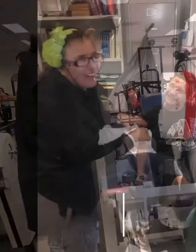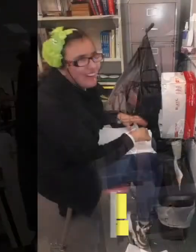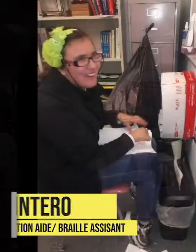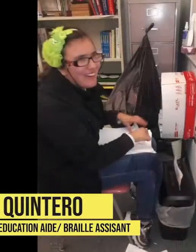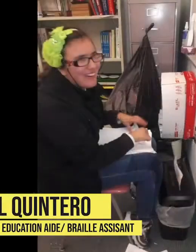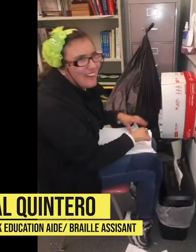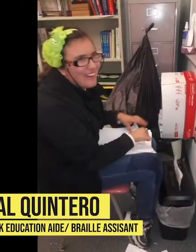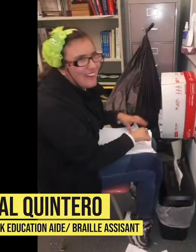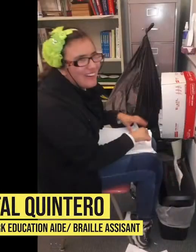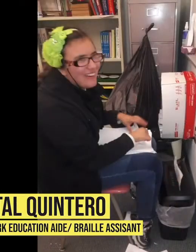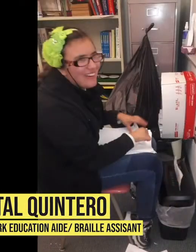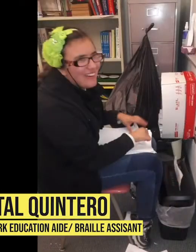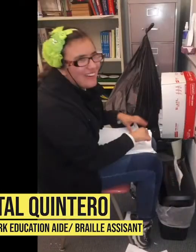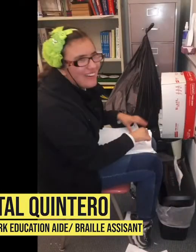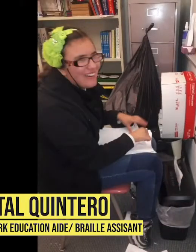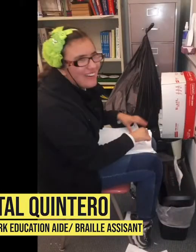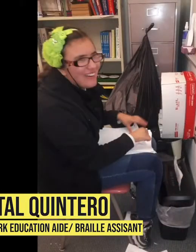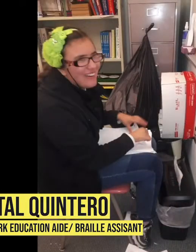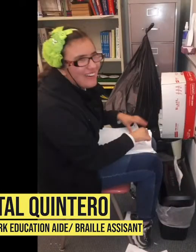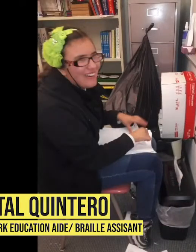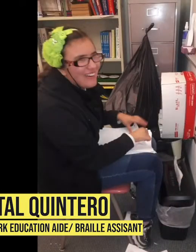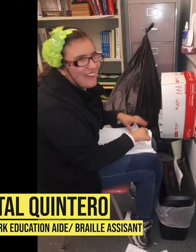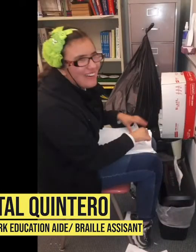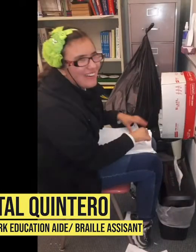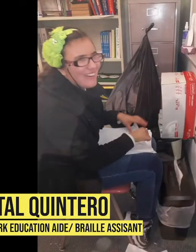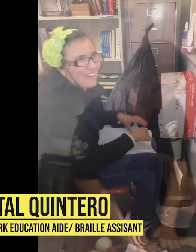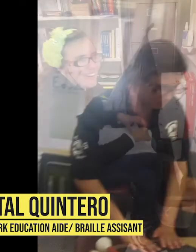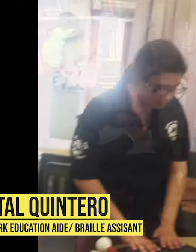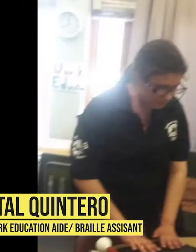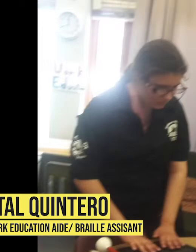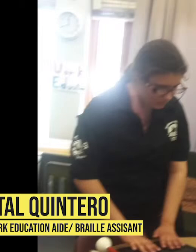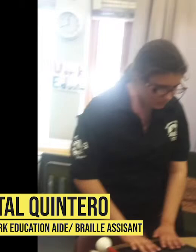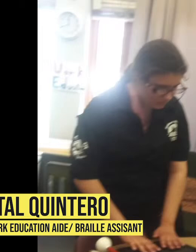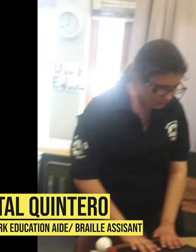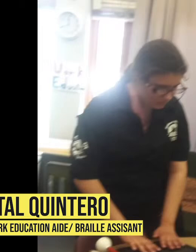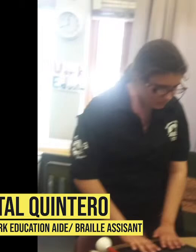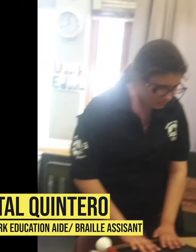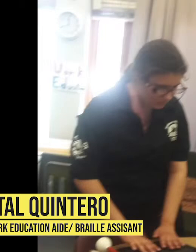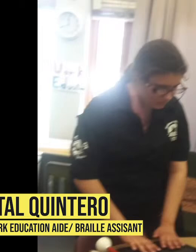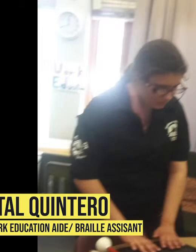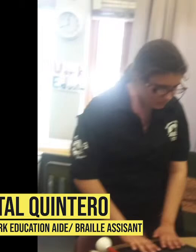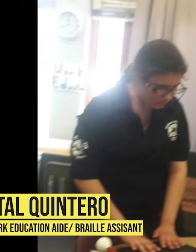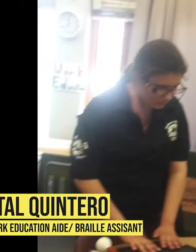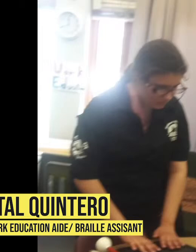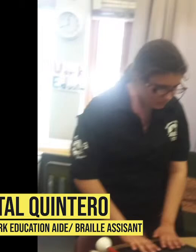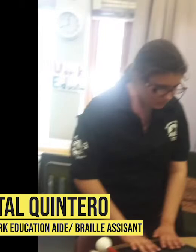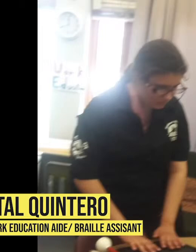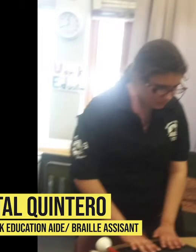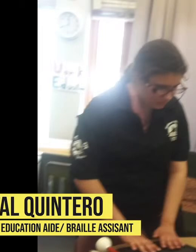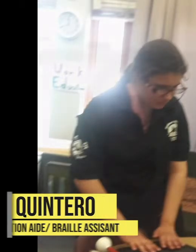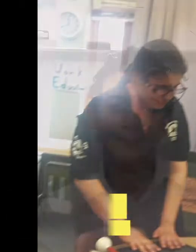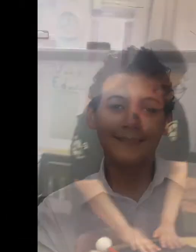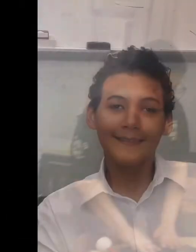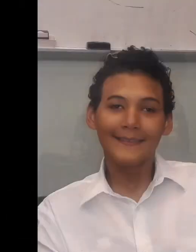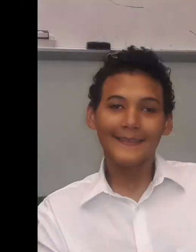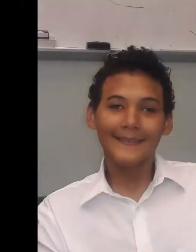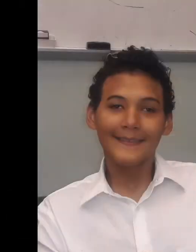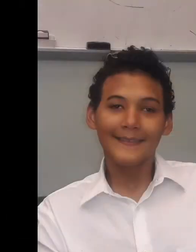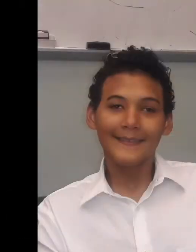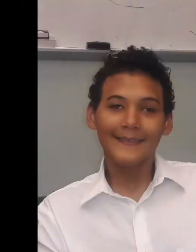Crystal is shredding confidential paperwork in Mrs. Kim's office. Crystal is typing on her braille note. Dejan